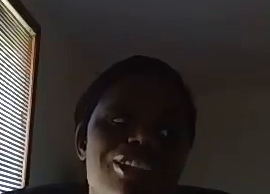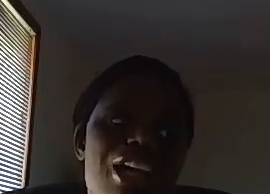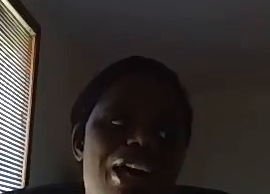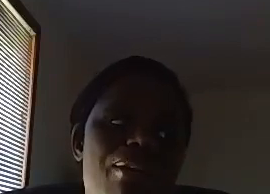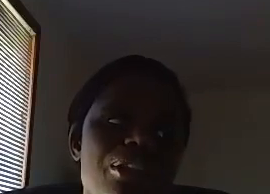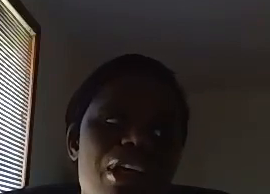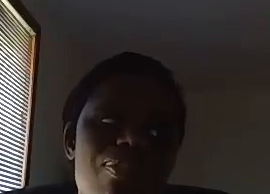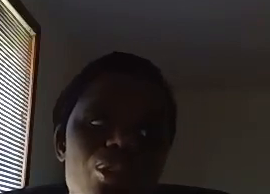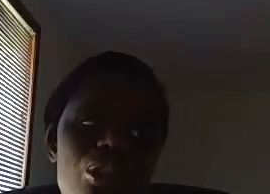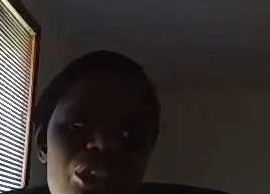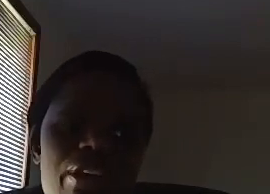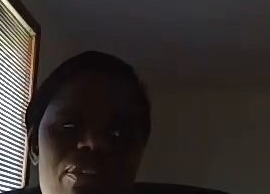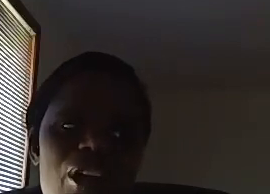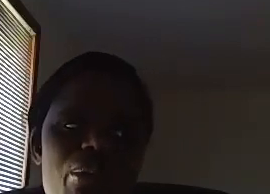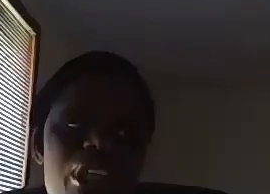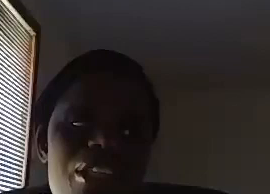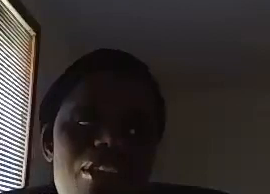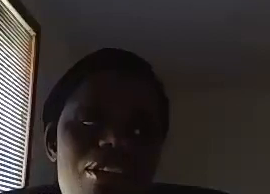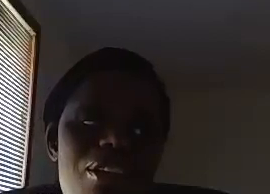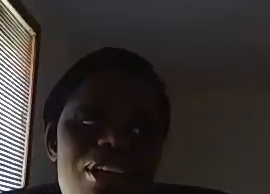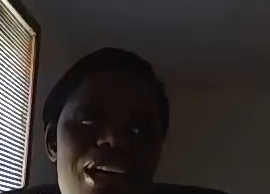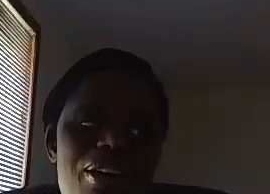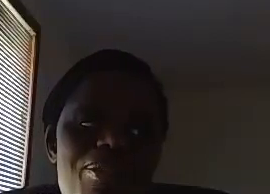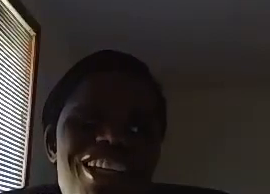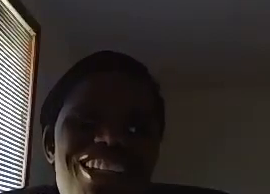at least have a diverse environment.